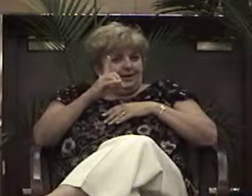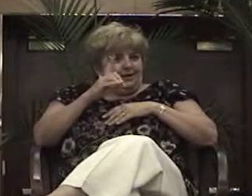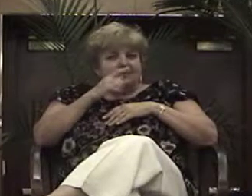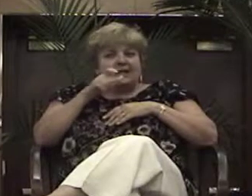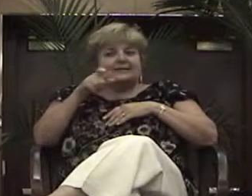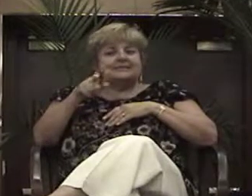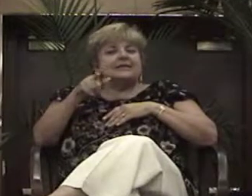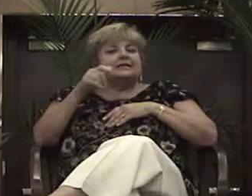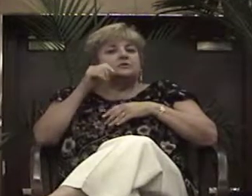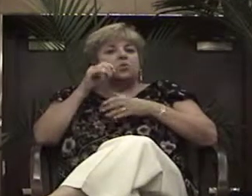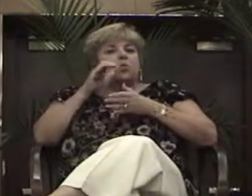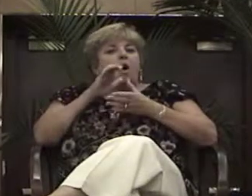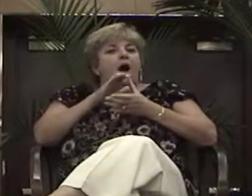18 months of sobriety at that